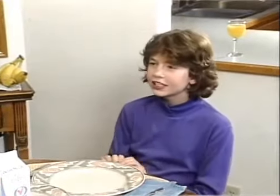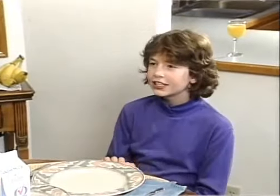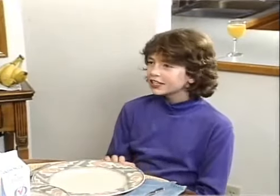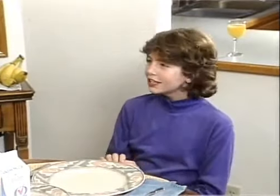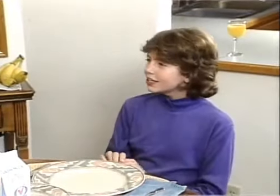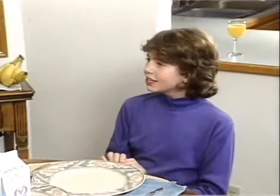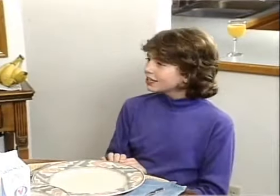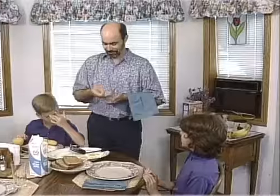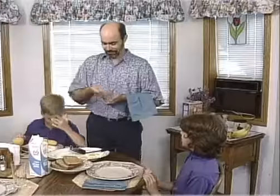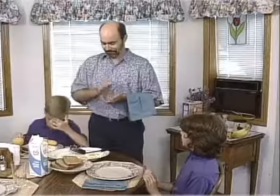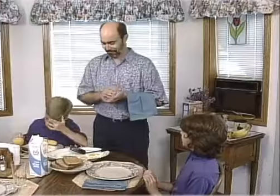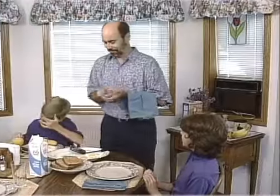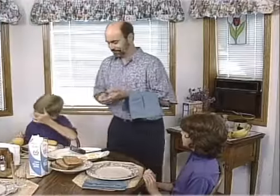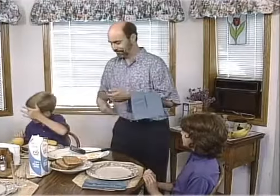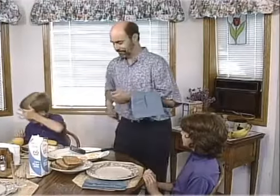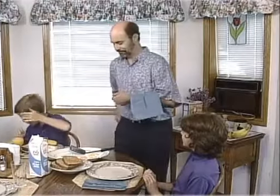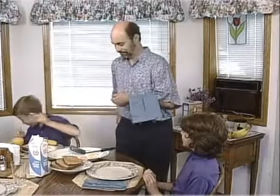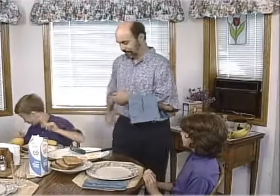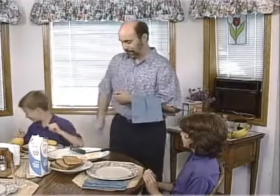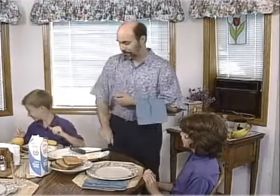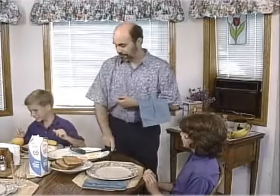Thank you.